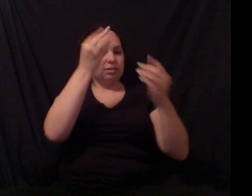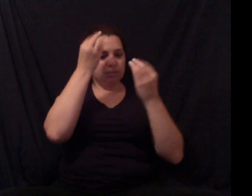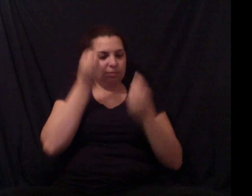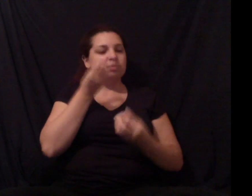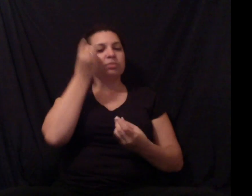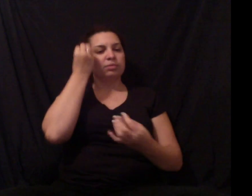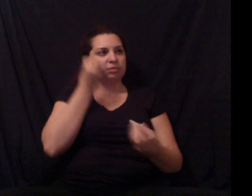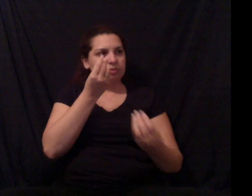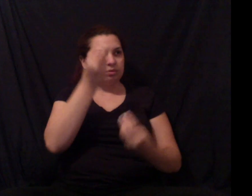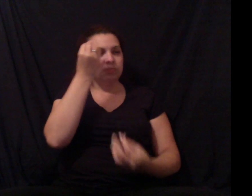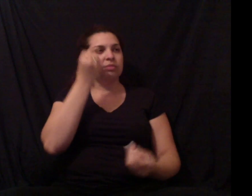stuff,